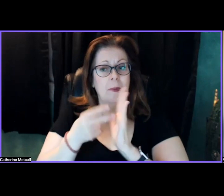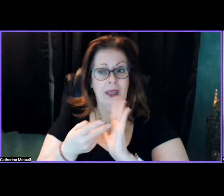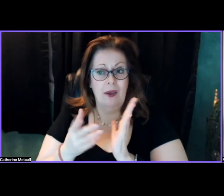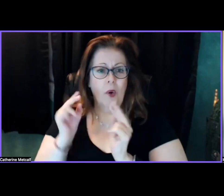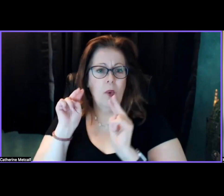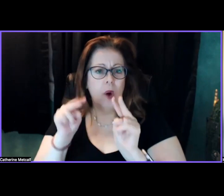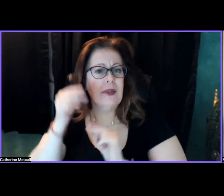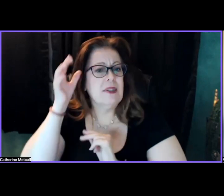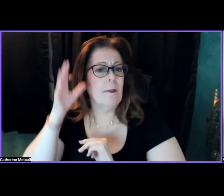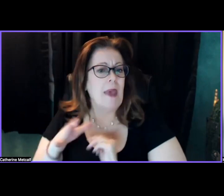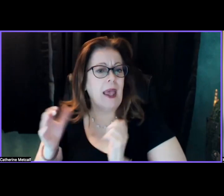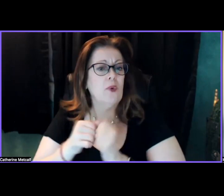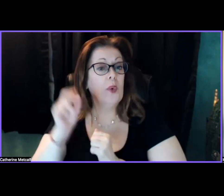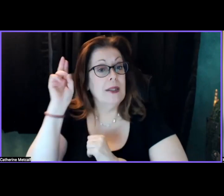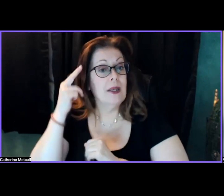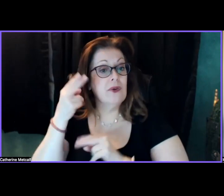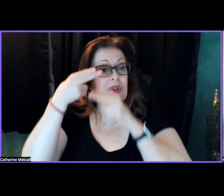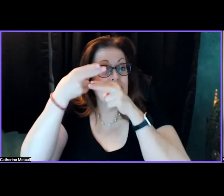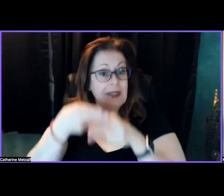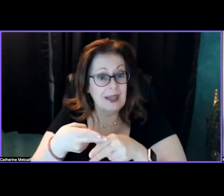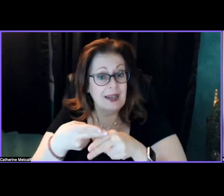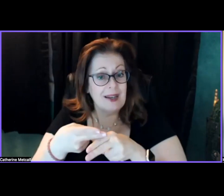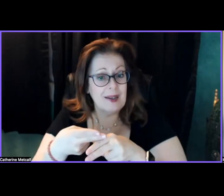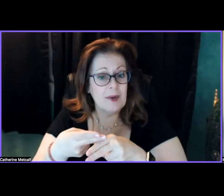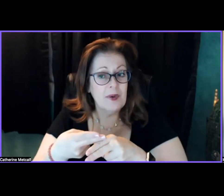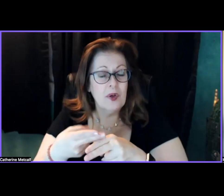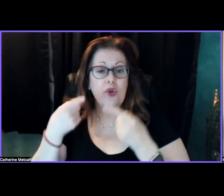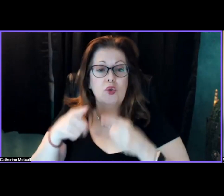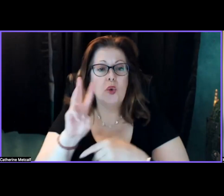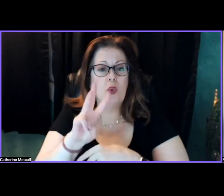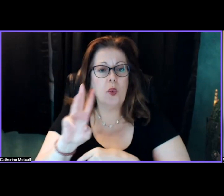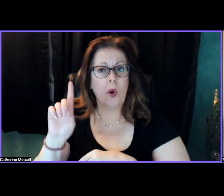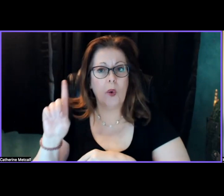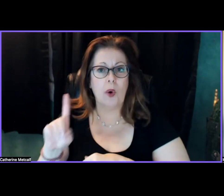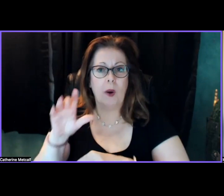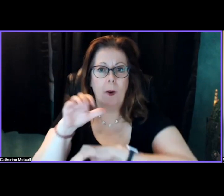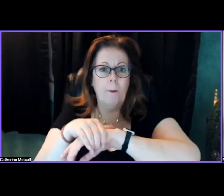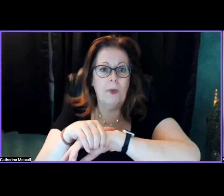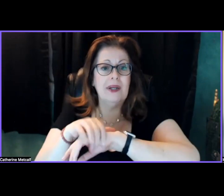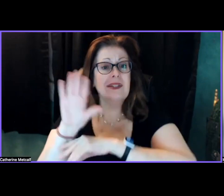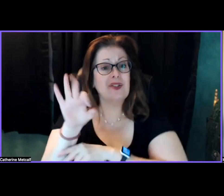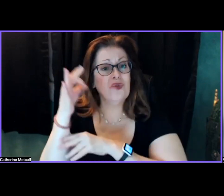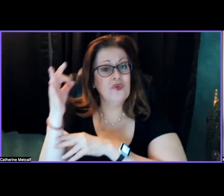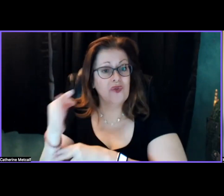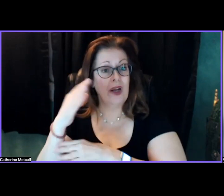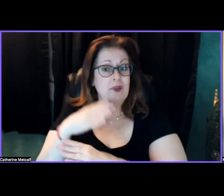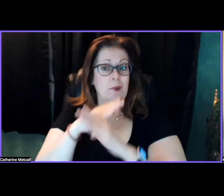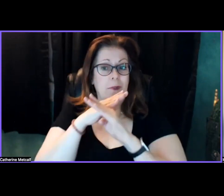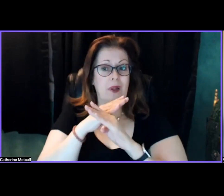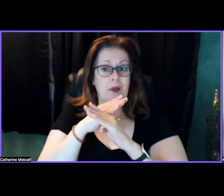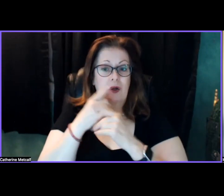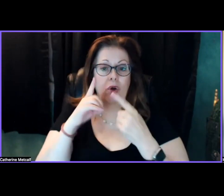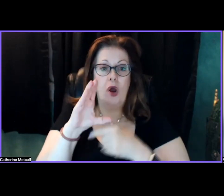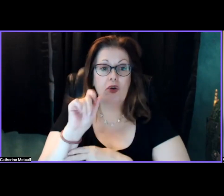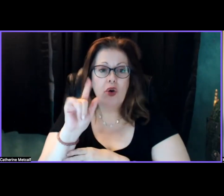man with your uncle's name tease a woman named Yasmin, or during World War I, a British and French blockade 1915 to 18 of the Syrian coastline impeded the